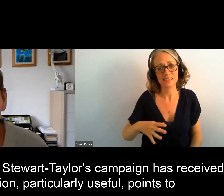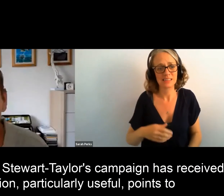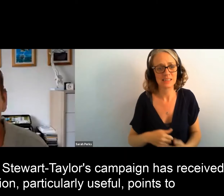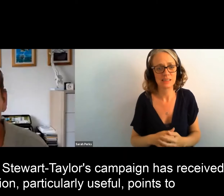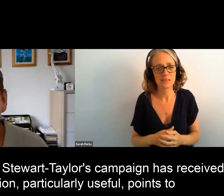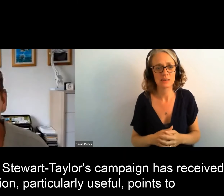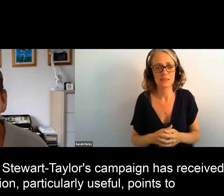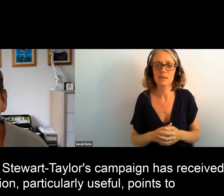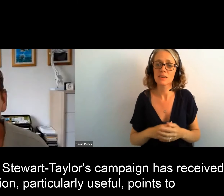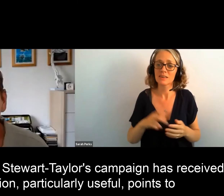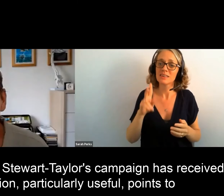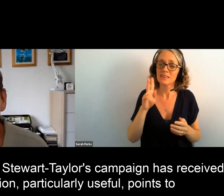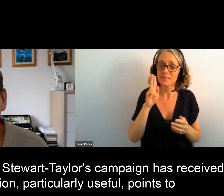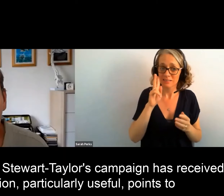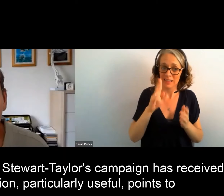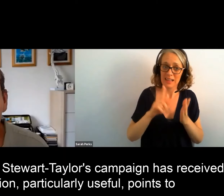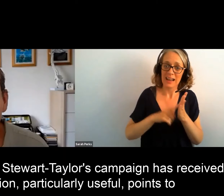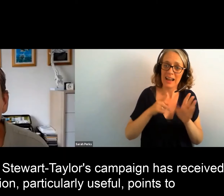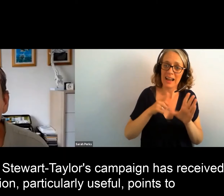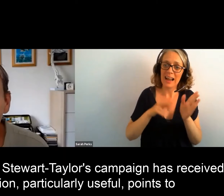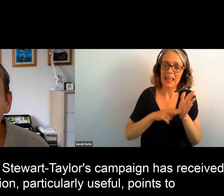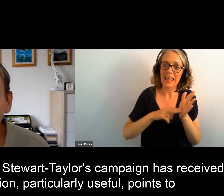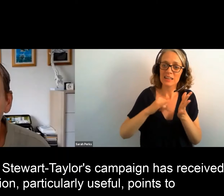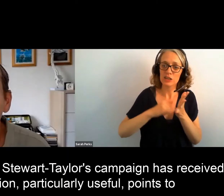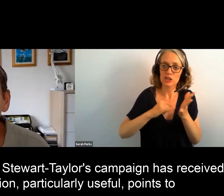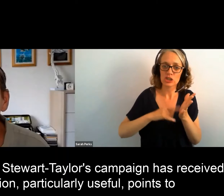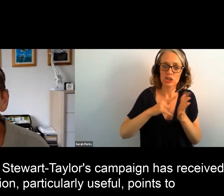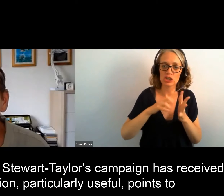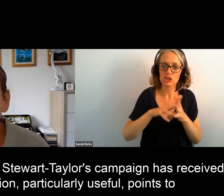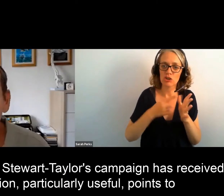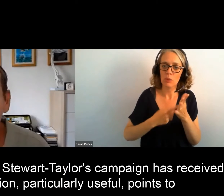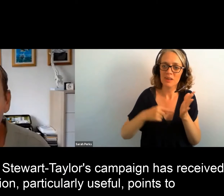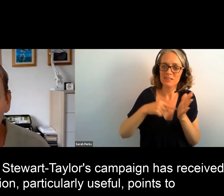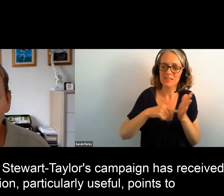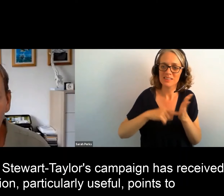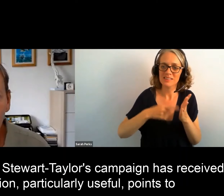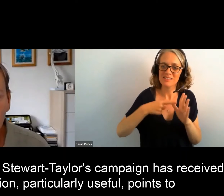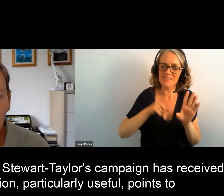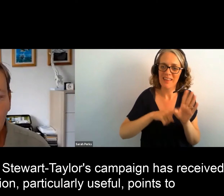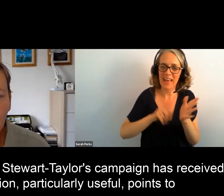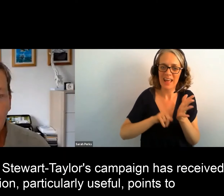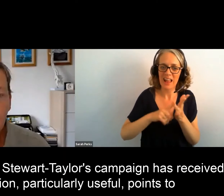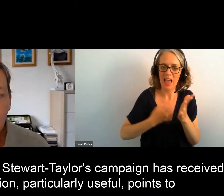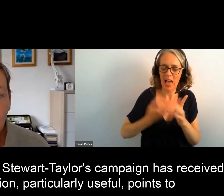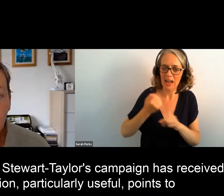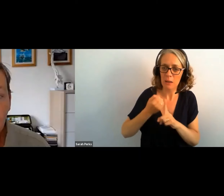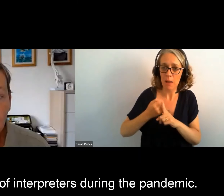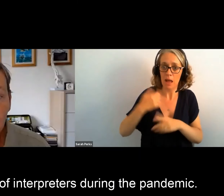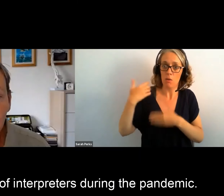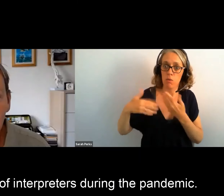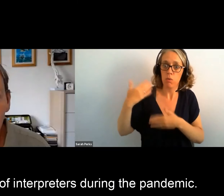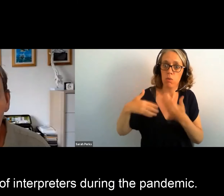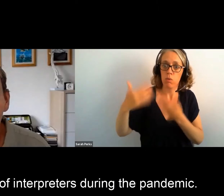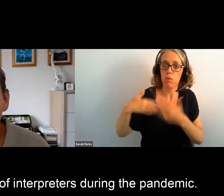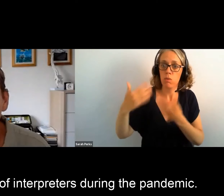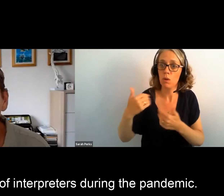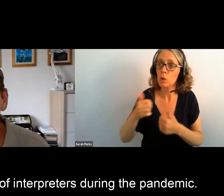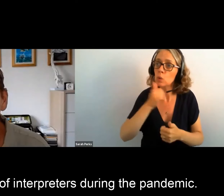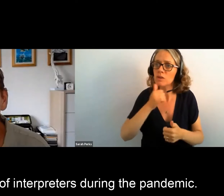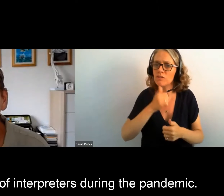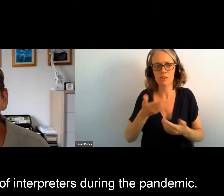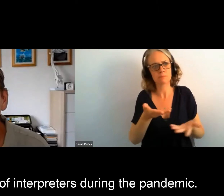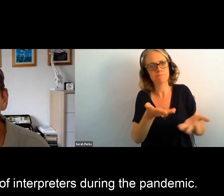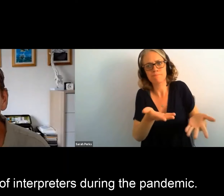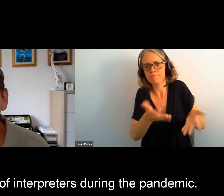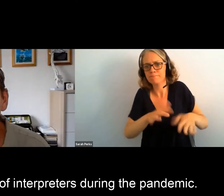Lynn Stewart Taylor's campaign has received traction, particularly useful to point to the lack of interpreters